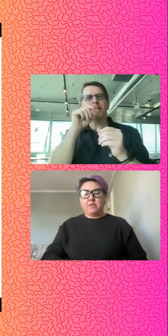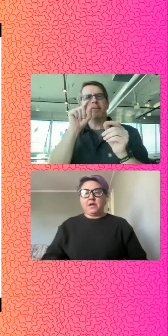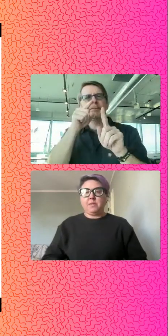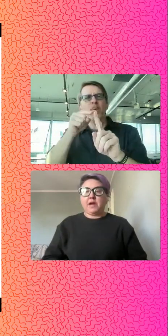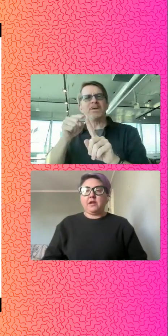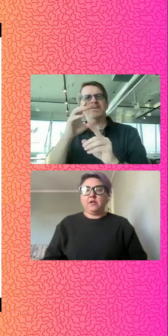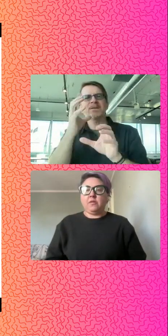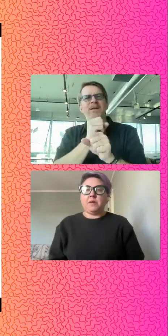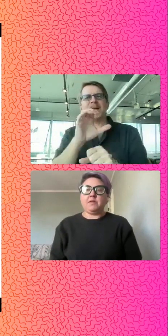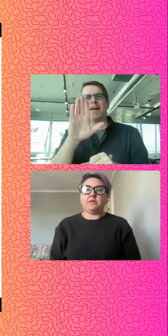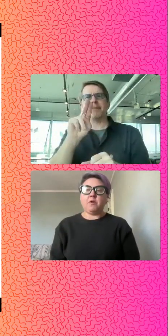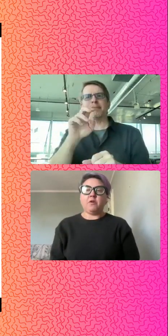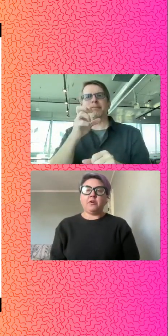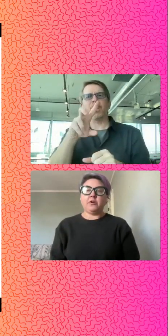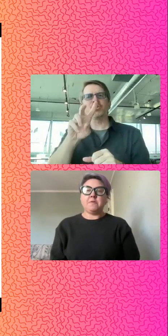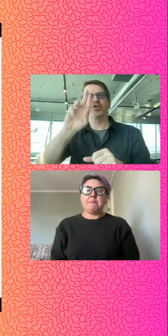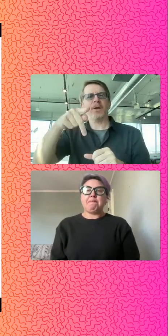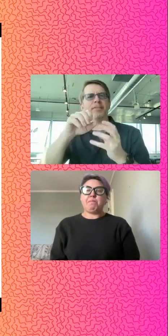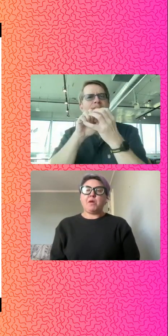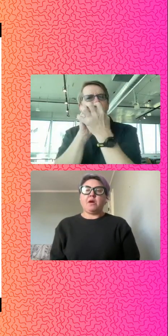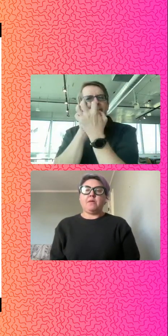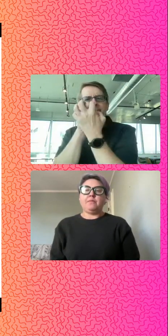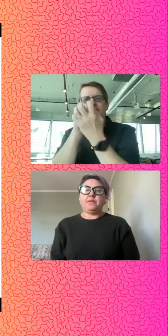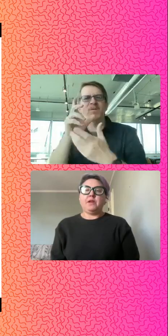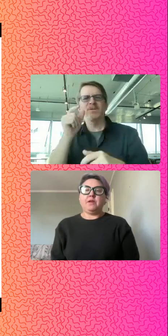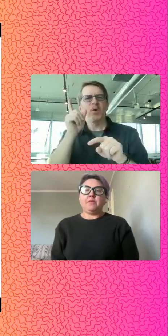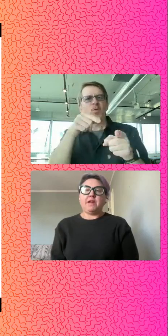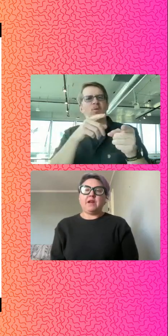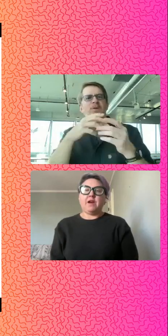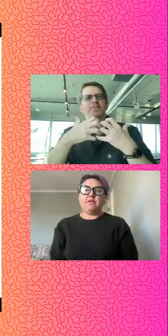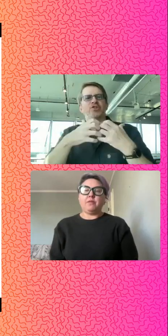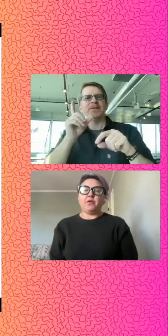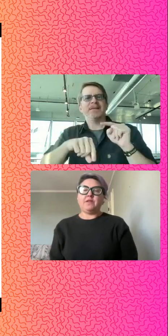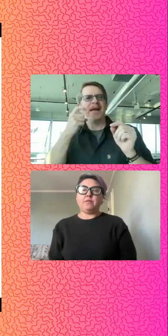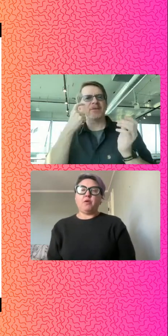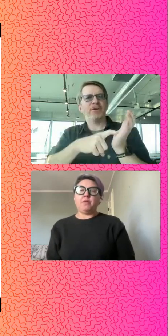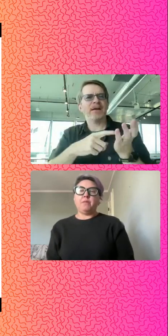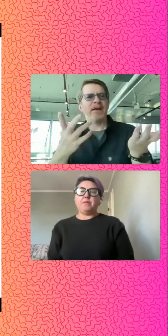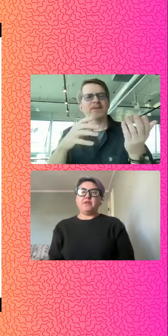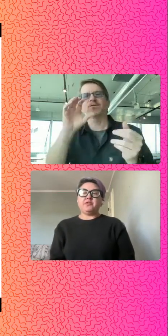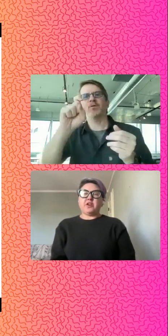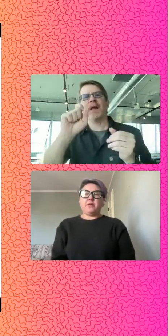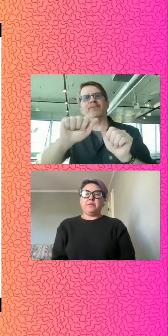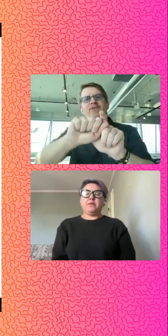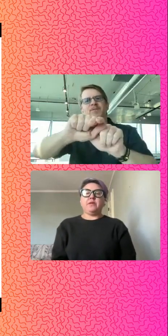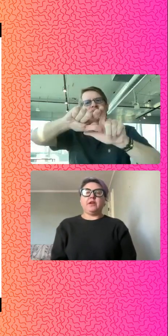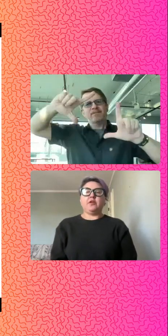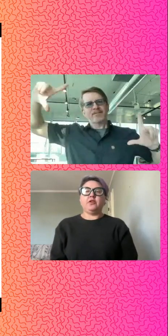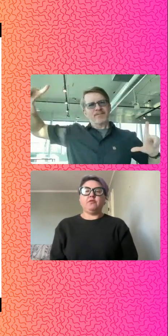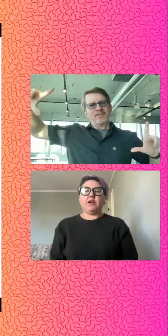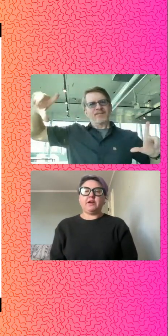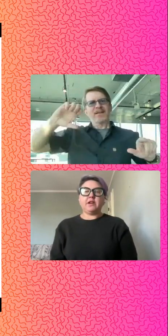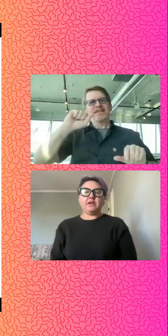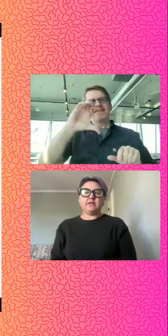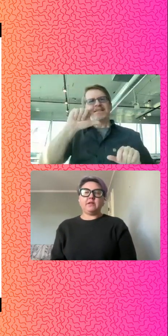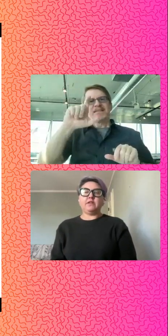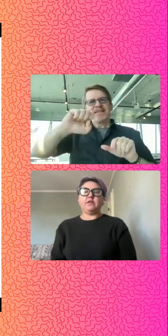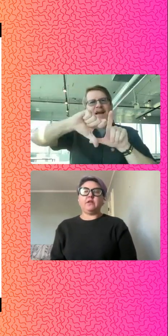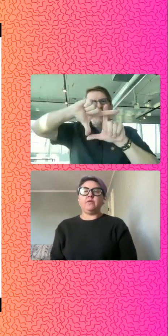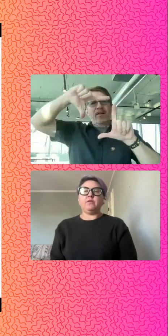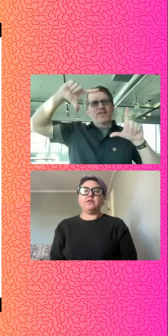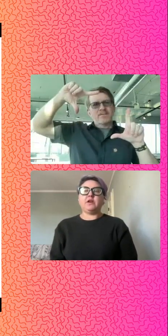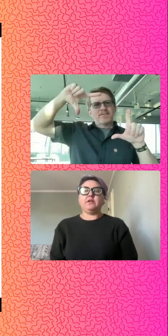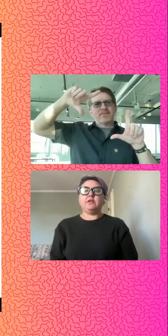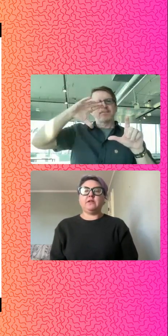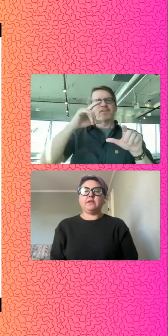the A being back here, maybe smaller. It might have the points more bunched up that it couldn't recognize.